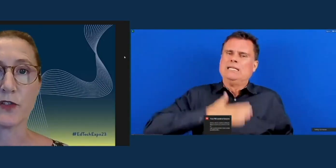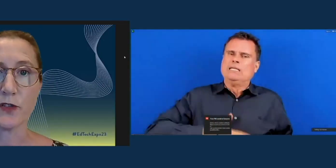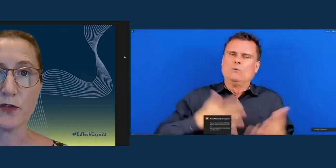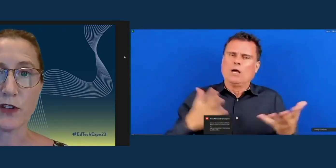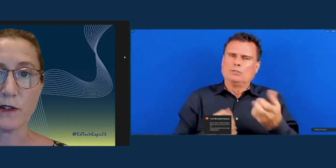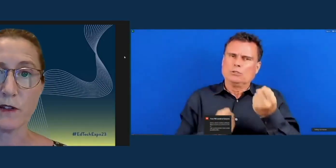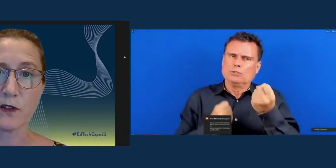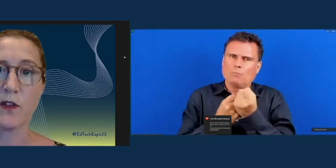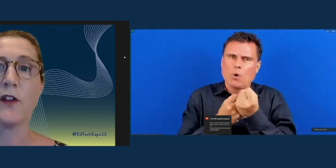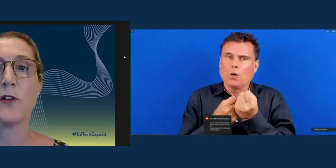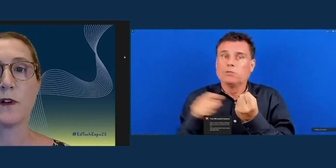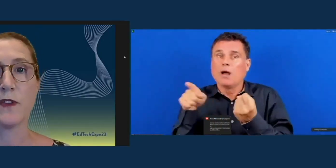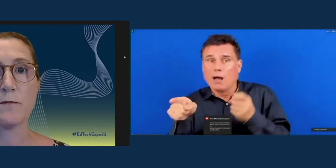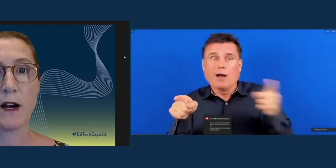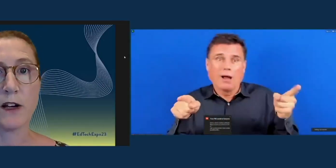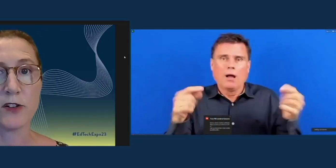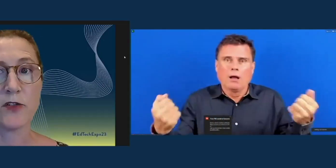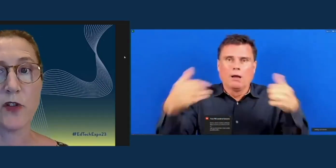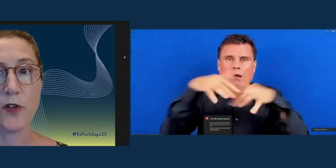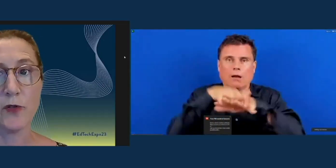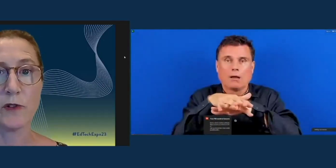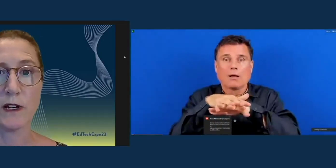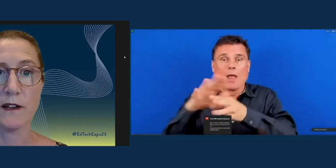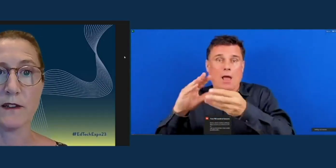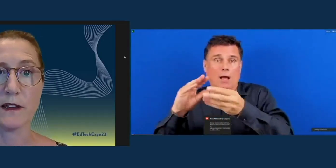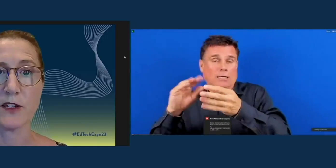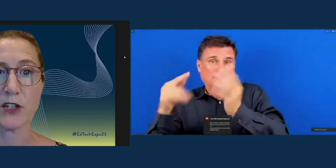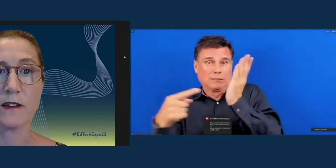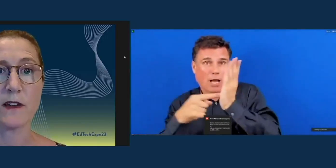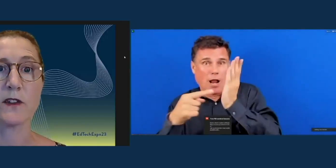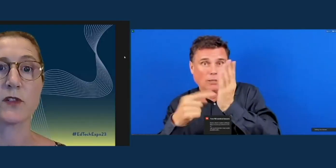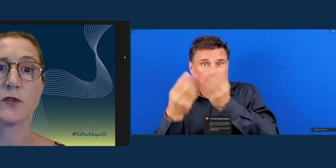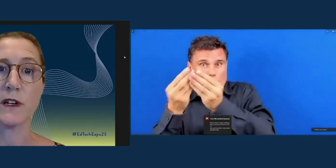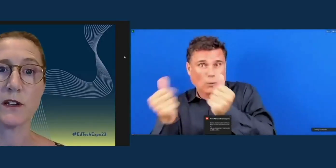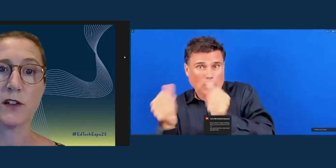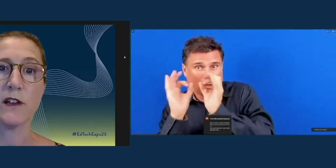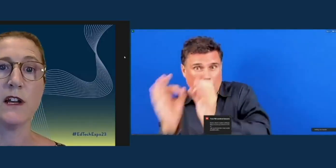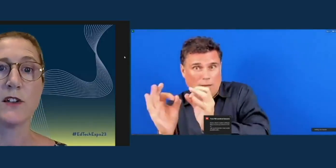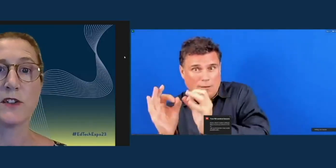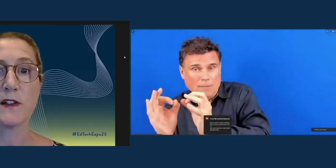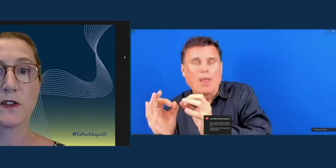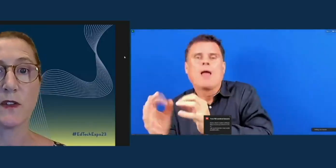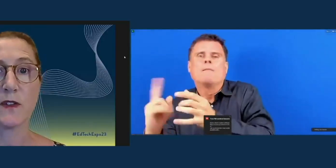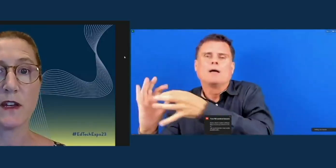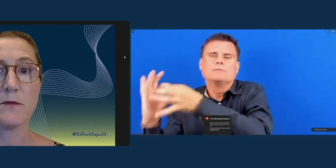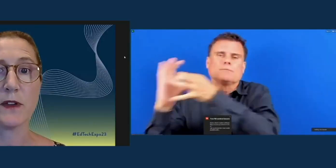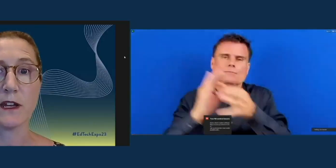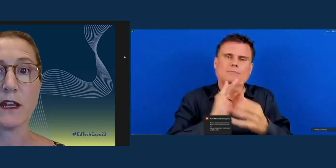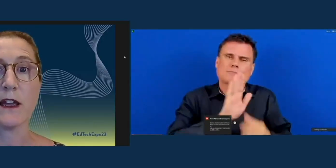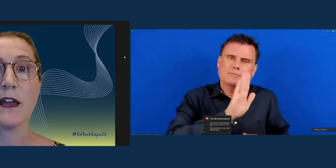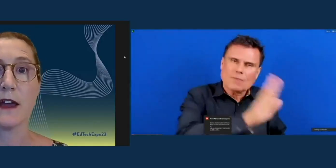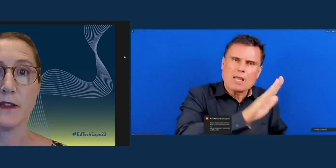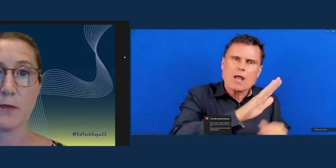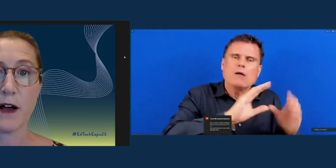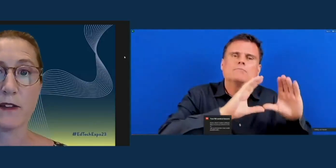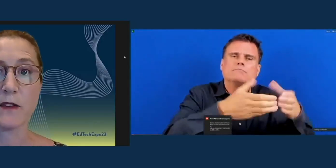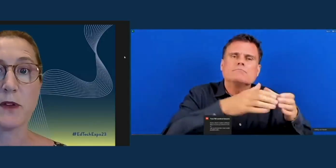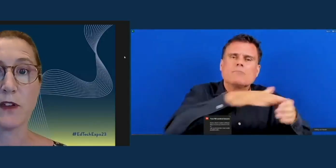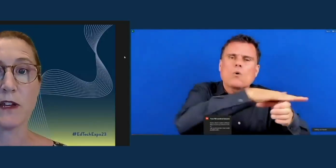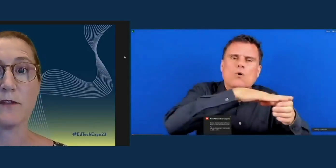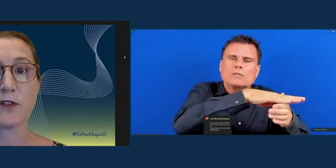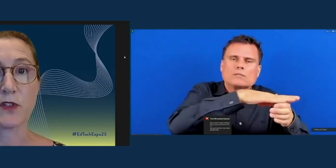innovations or solutions within partners' own organizations is critical to their sustainability and